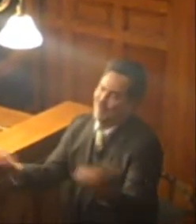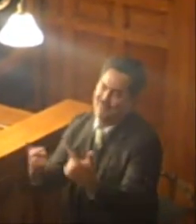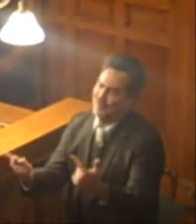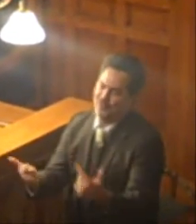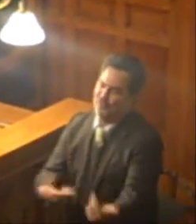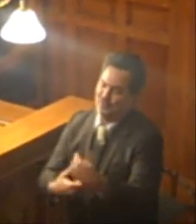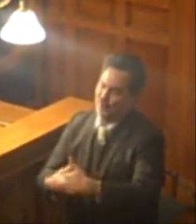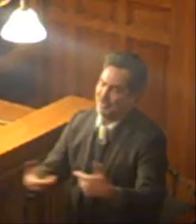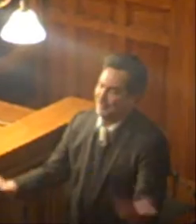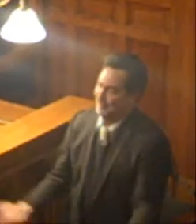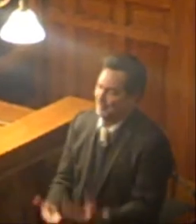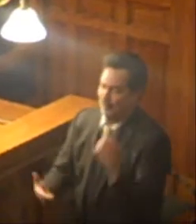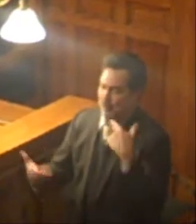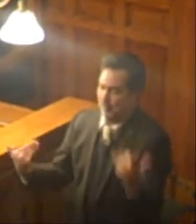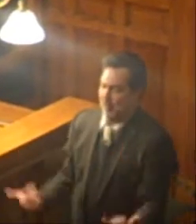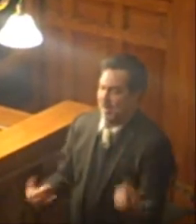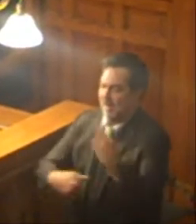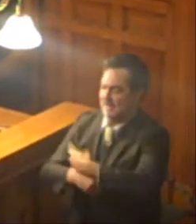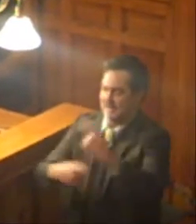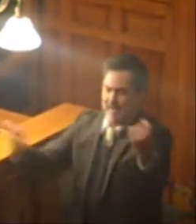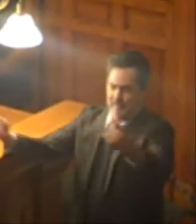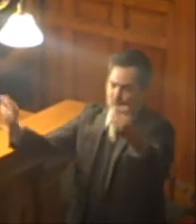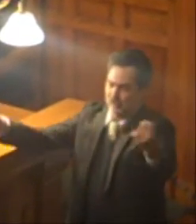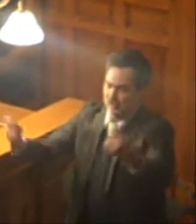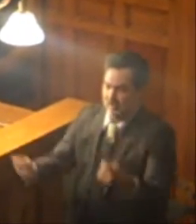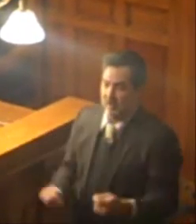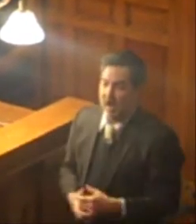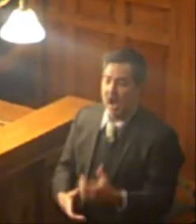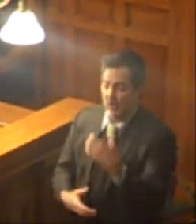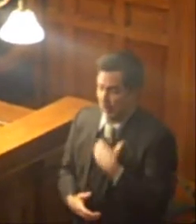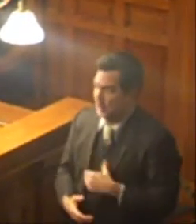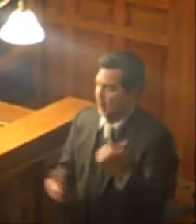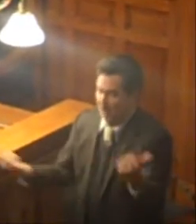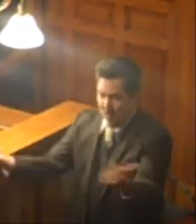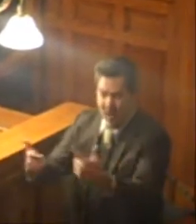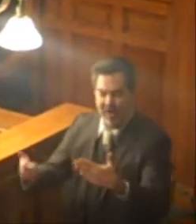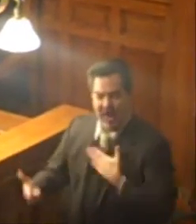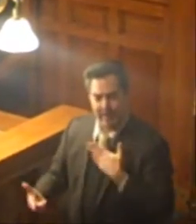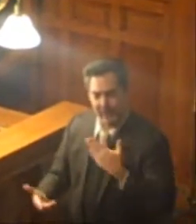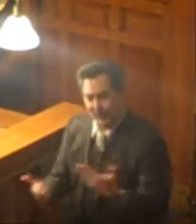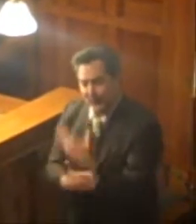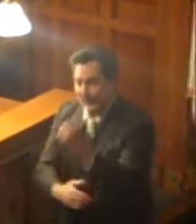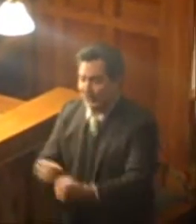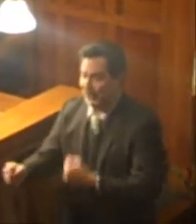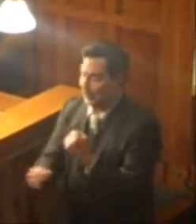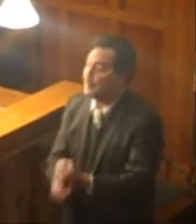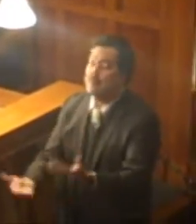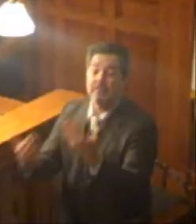momentous occasion. And I wish everyone a happy New Year. Thank you.